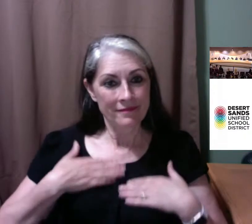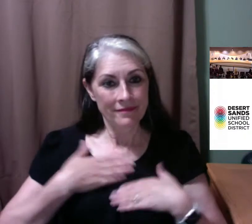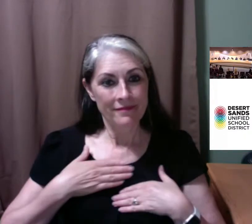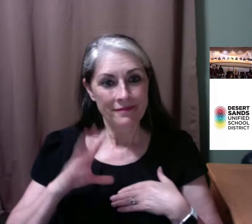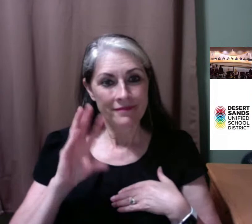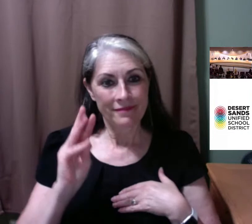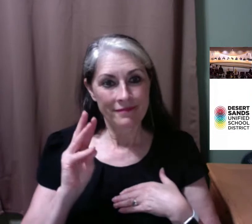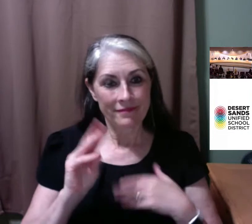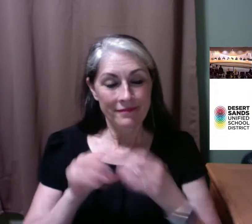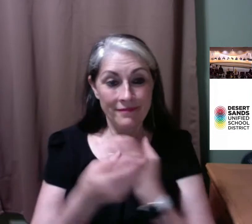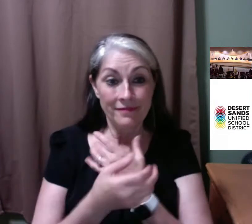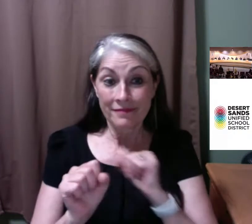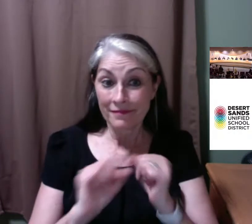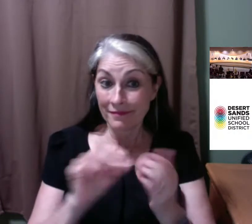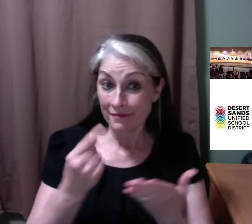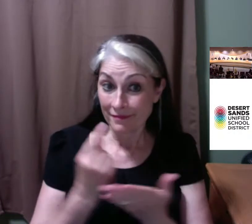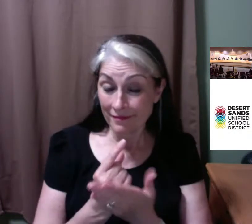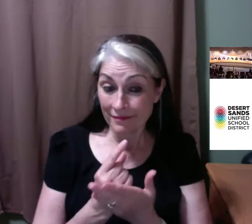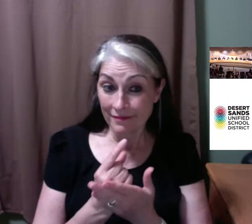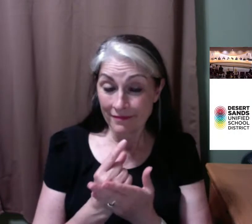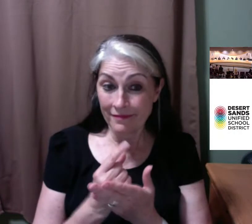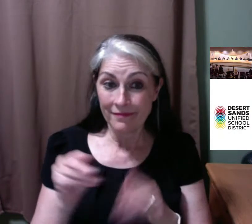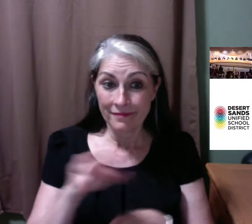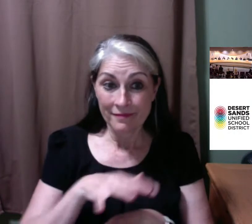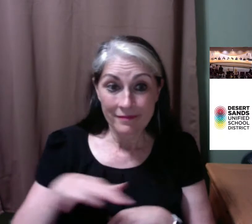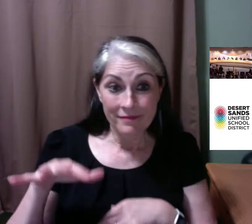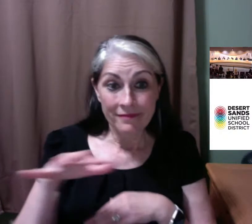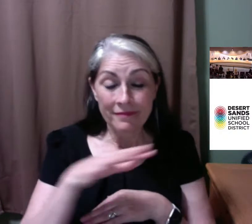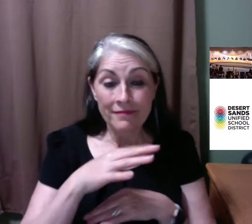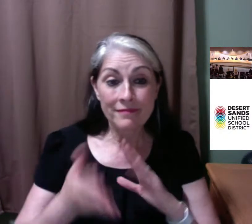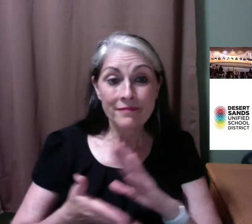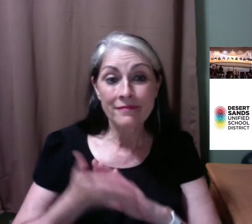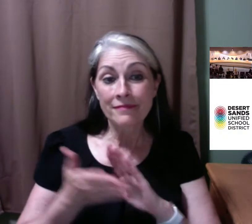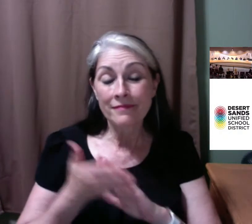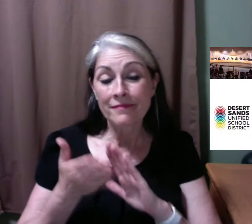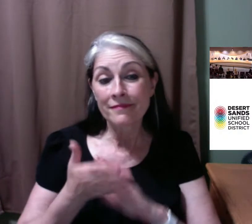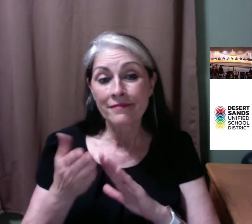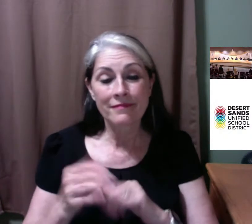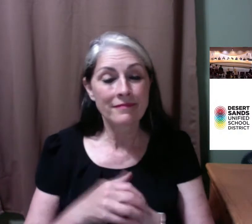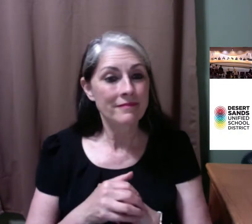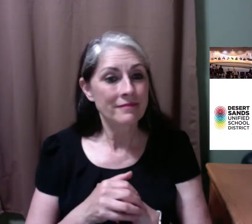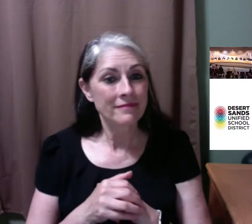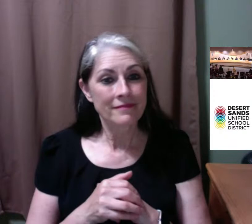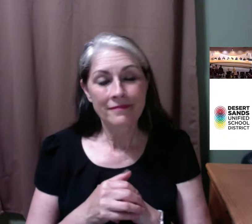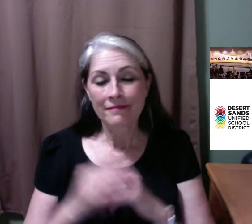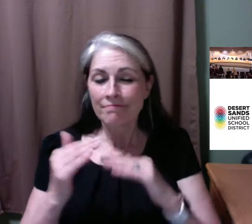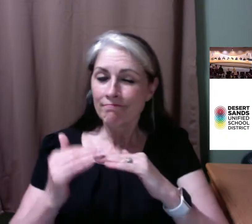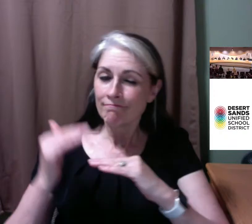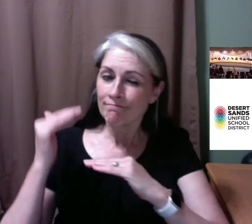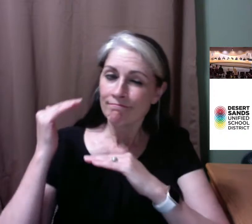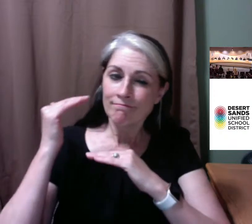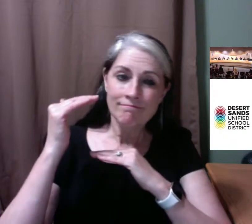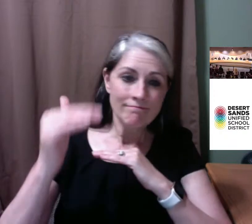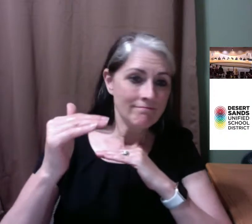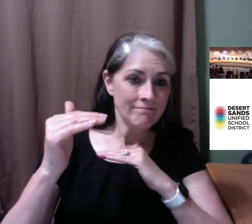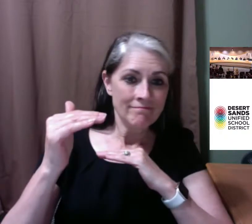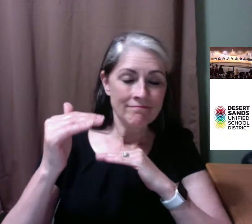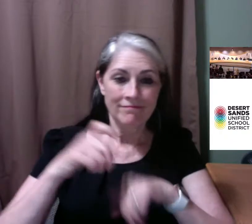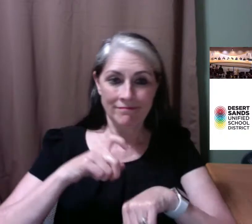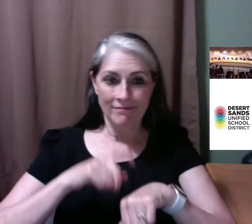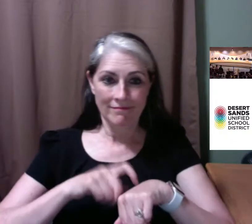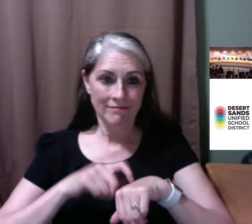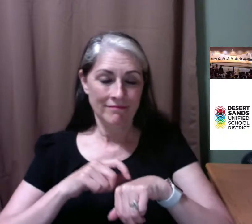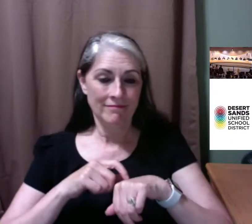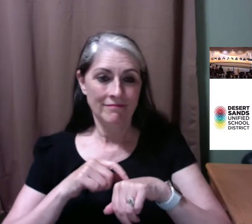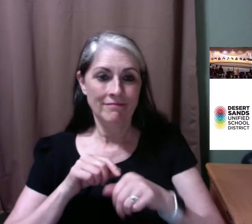safe graduations. Grounds, maintenance, and operations, we can't say enough. Over and above, they gave over and above time